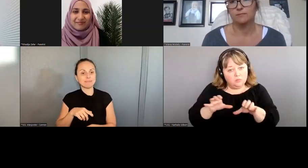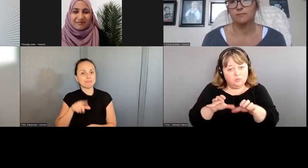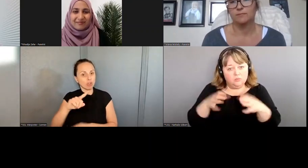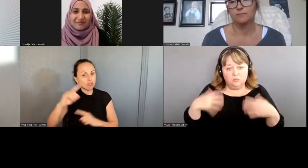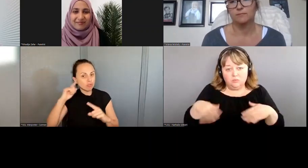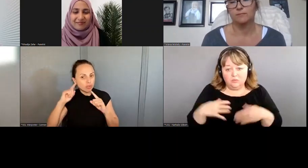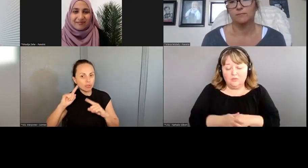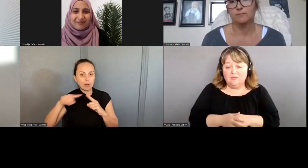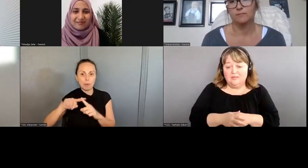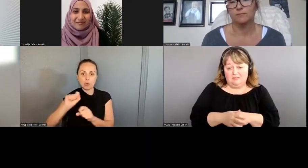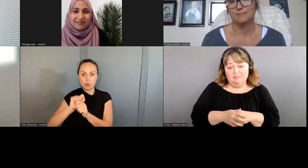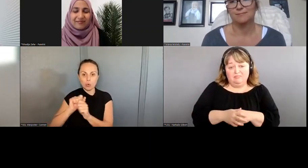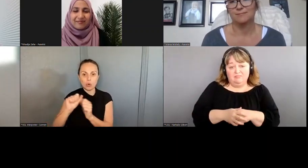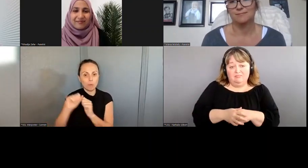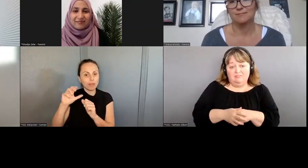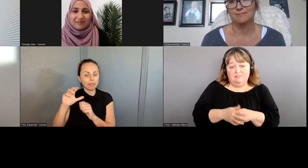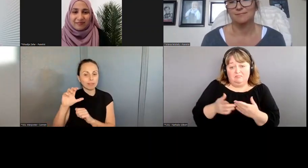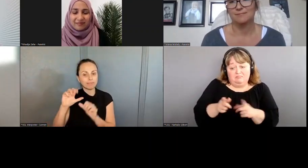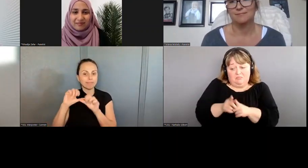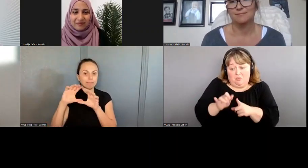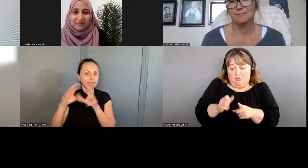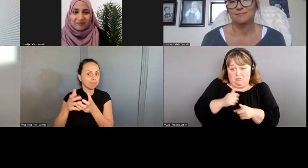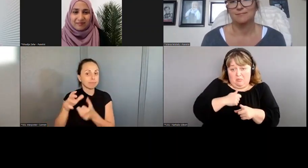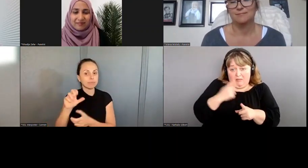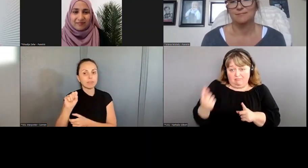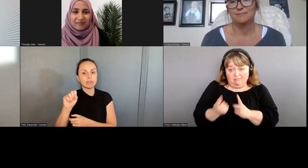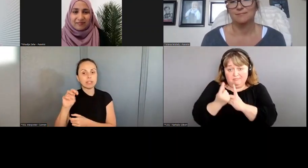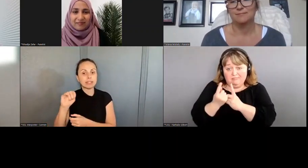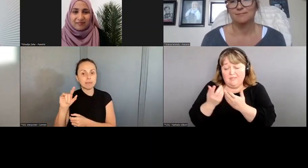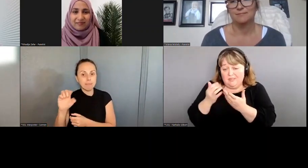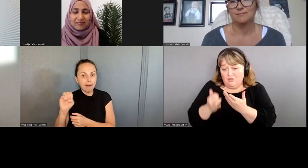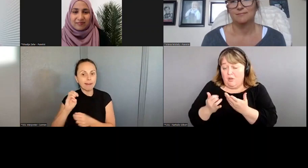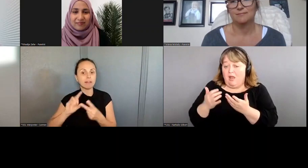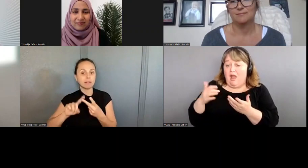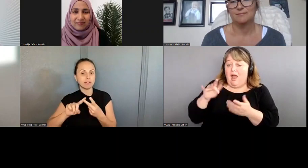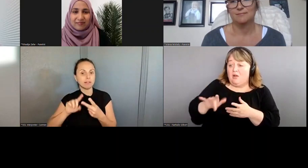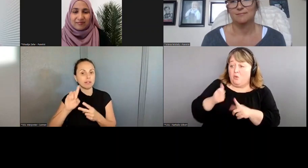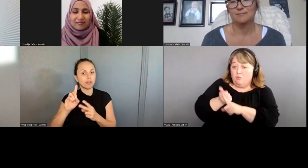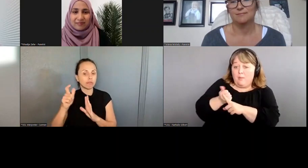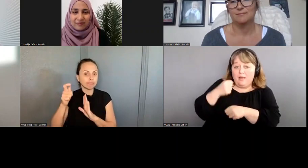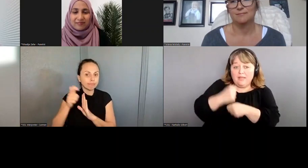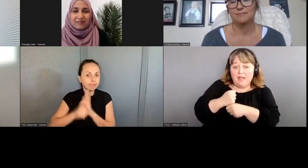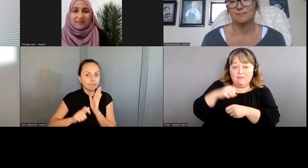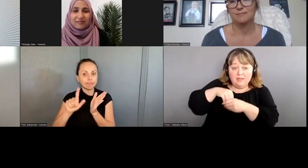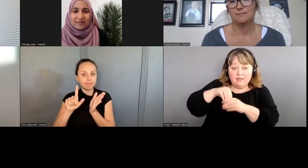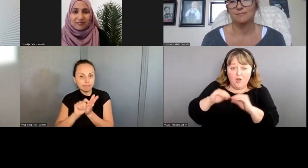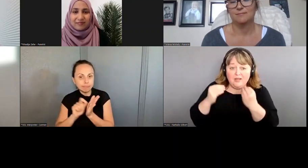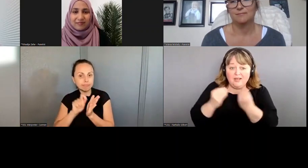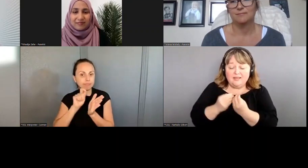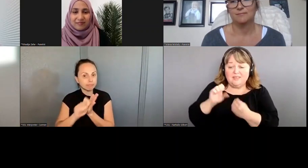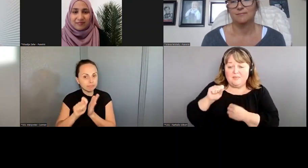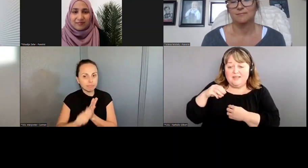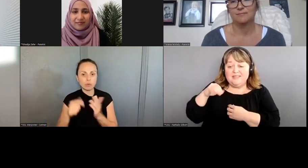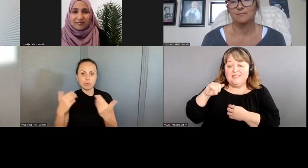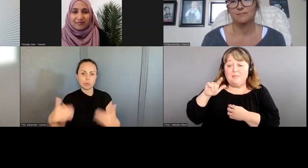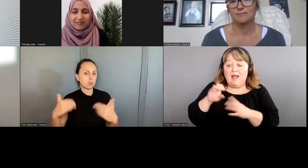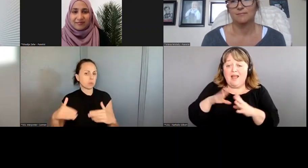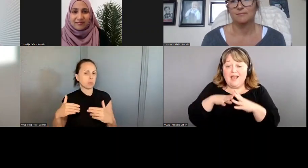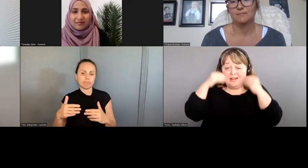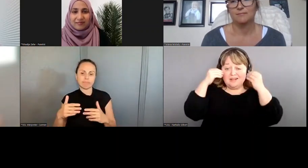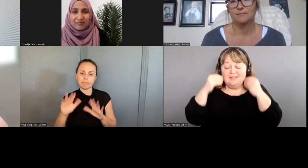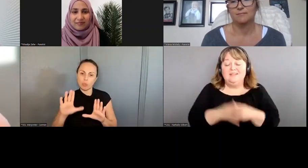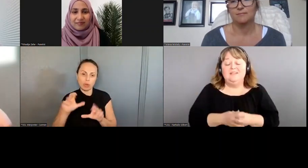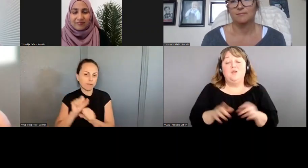hearing of your work with Smile, and also seeing your op-eds in the newspaper, and you've done a really wonderful job.